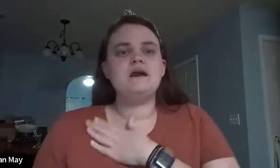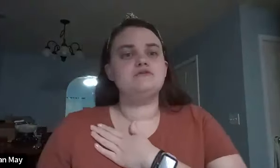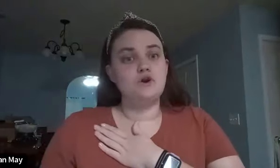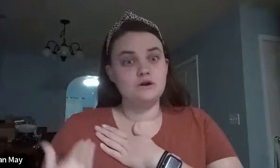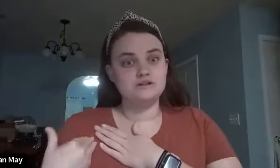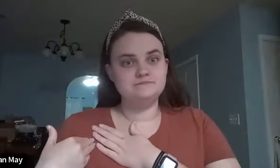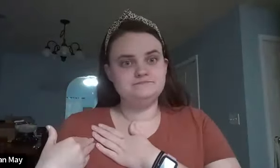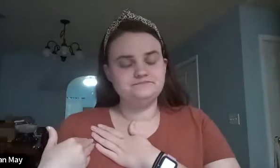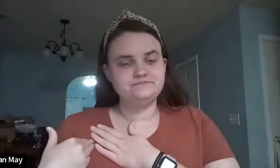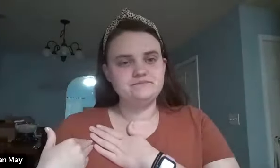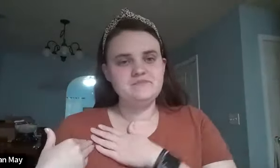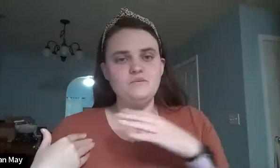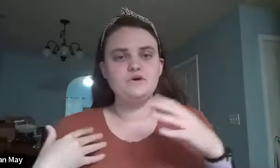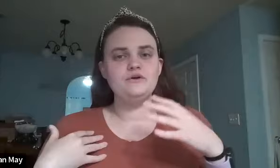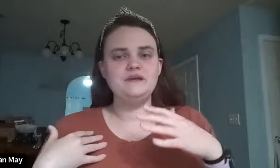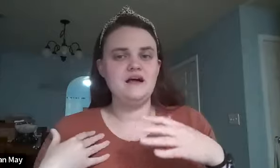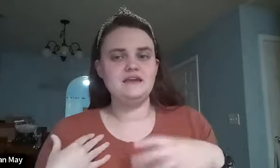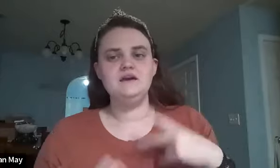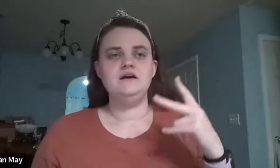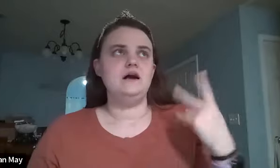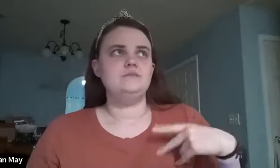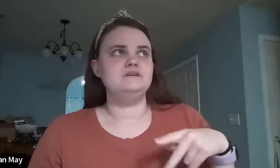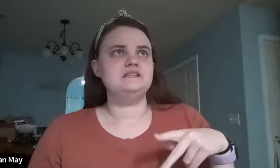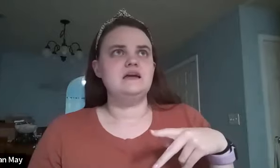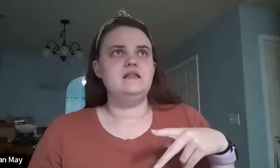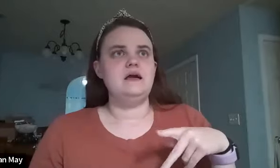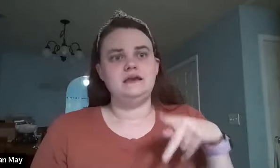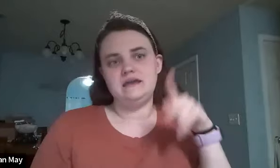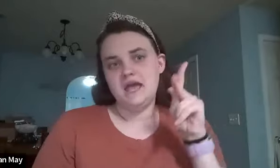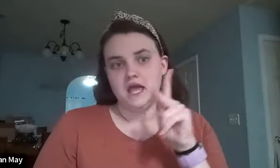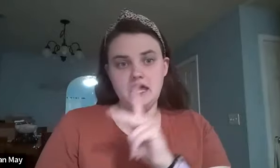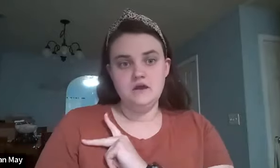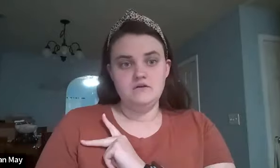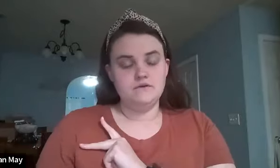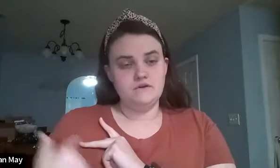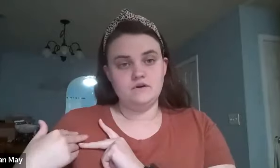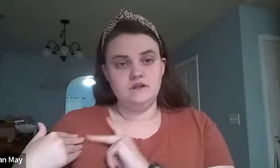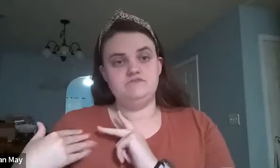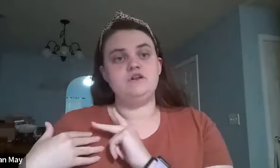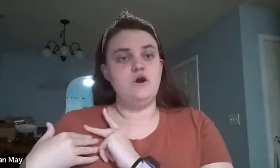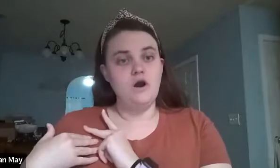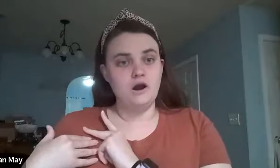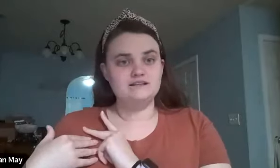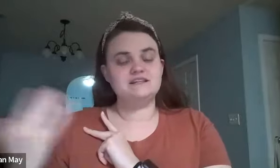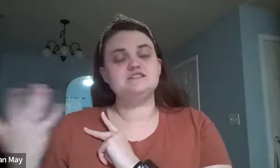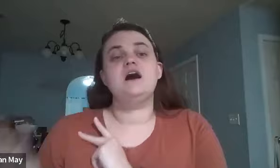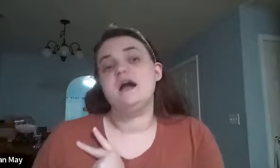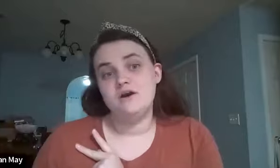around their heart. Well, they'll be like, I'm going to say like a K, in front of their hearts because they're